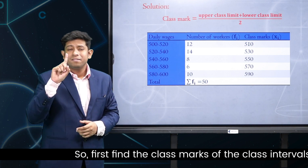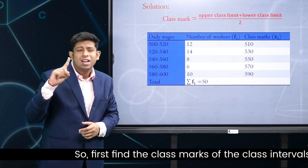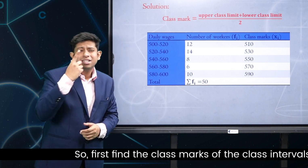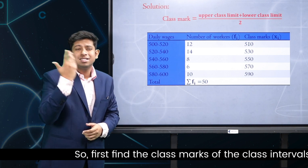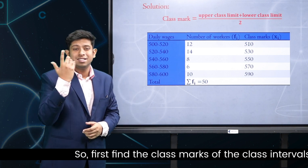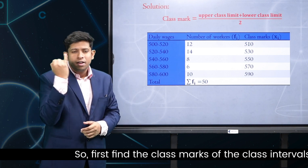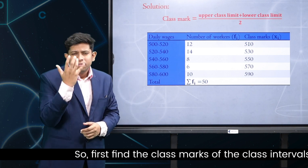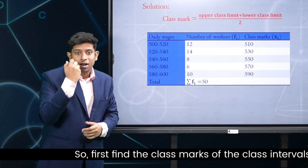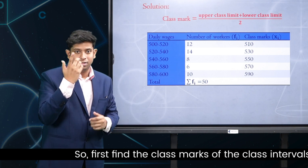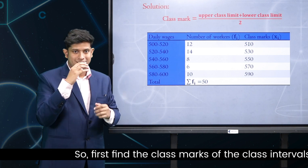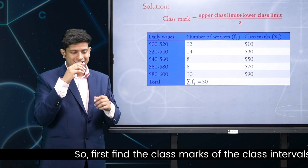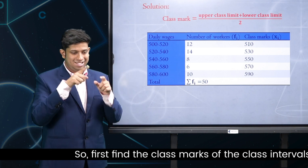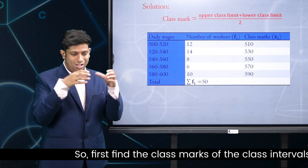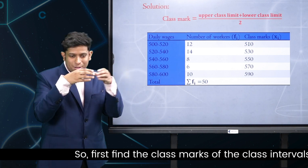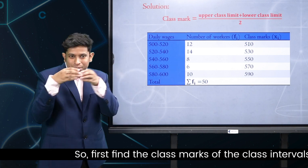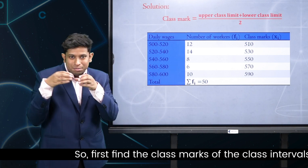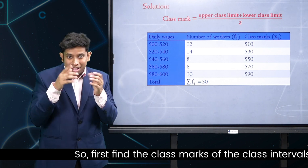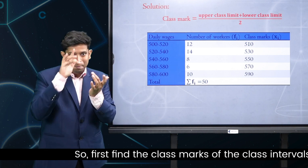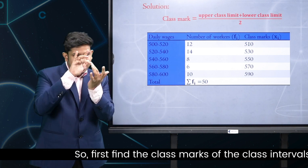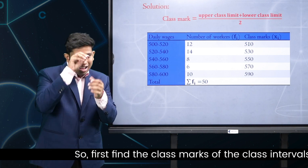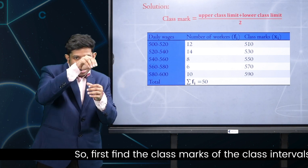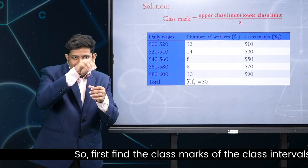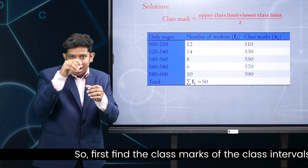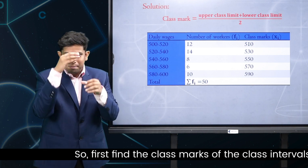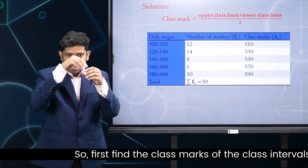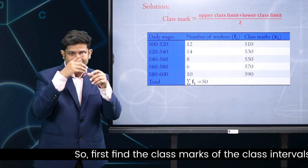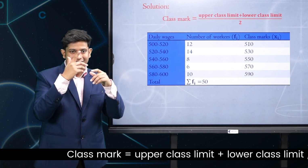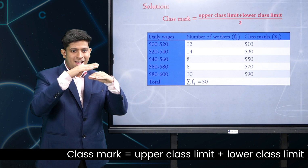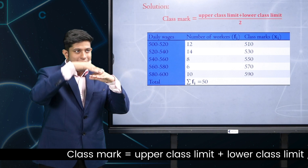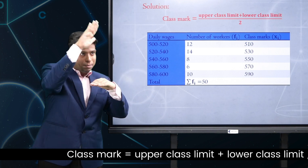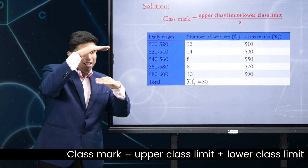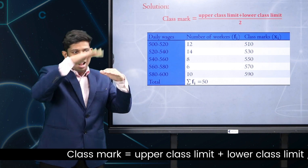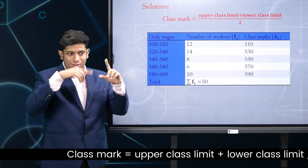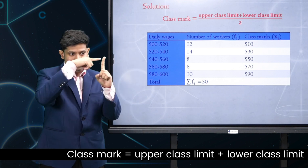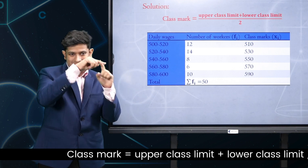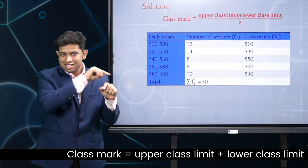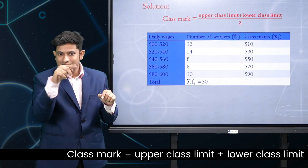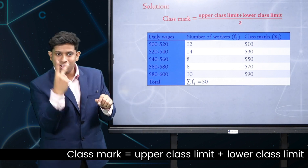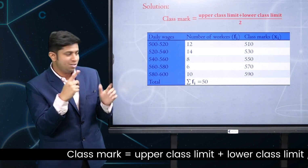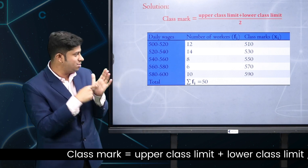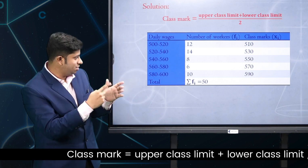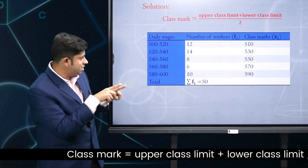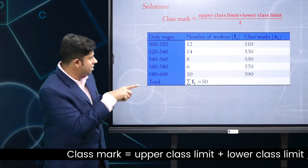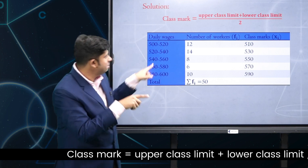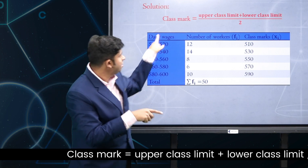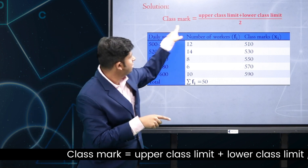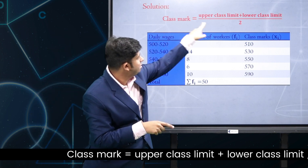So, first find the class marks of the class intervals. Class mark is equal to upper class limit plus lower class